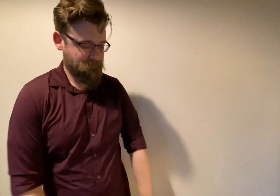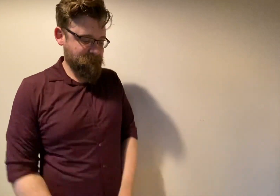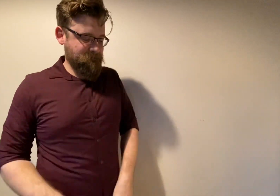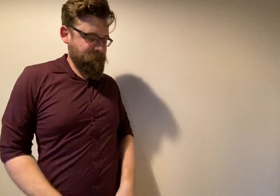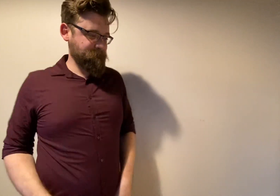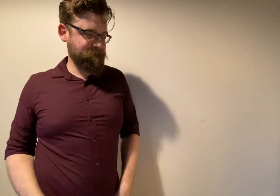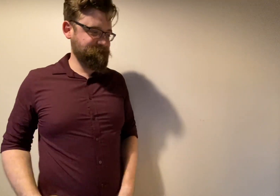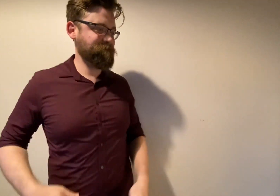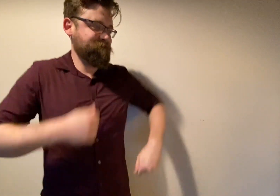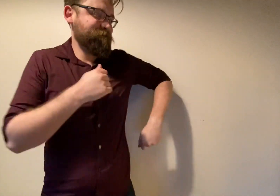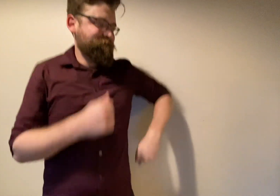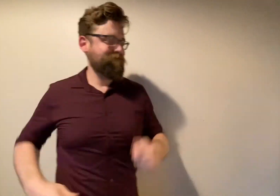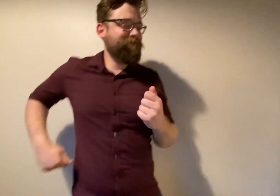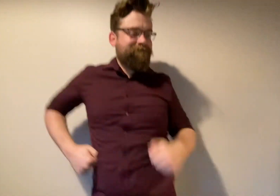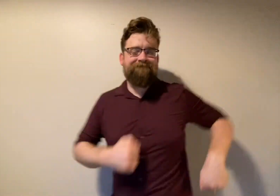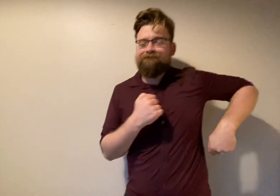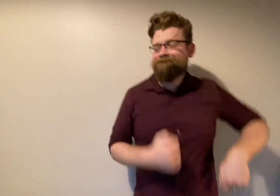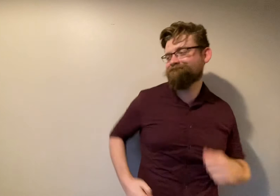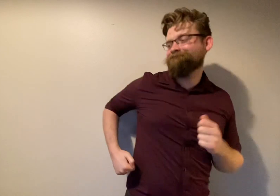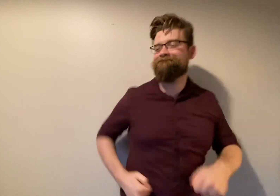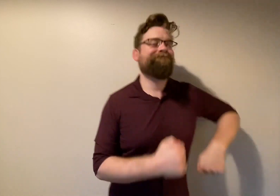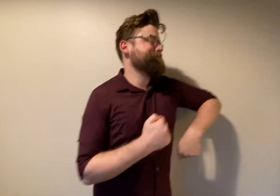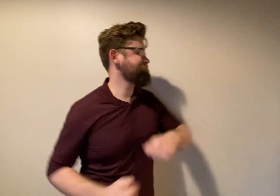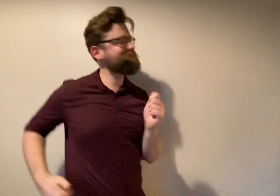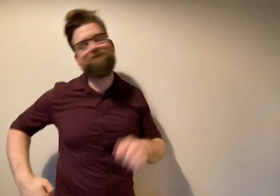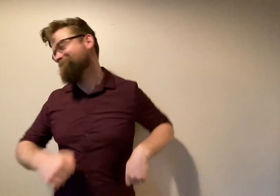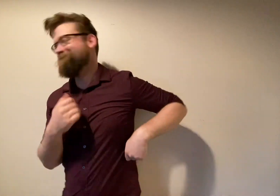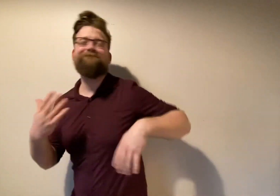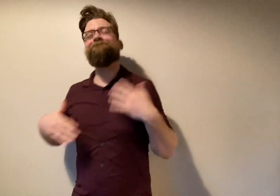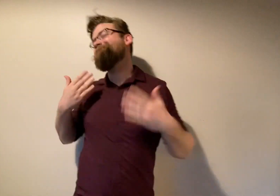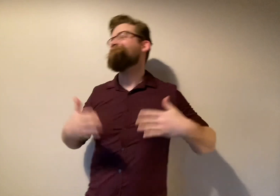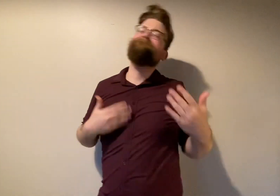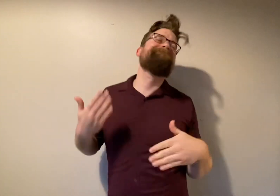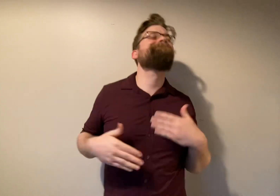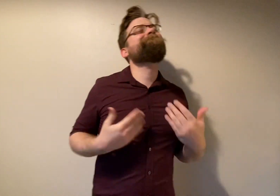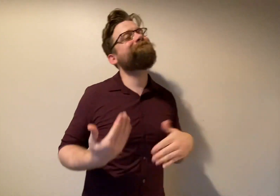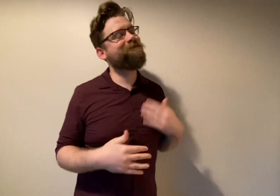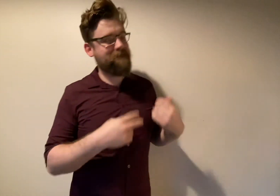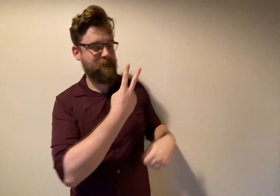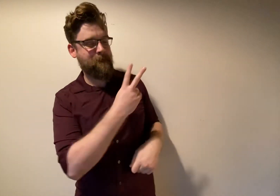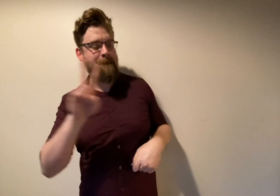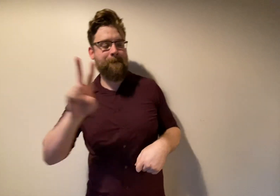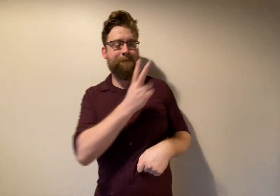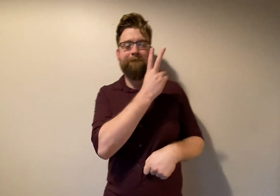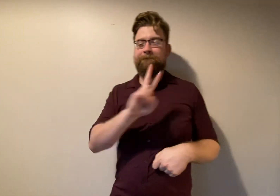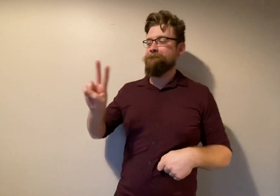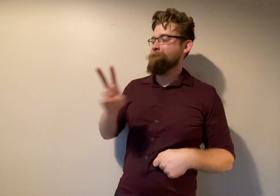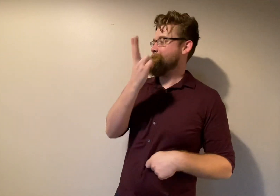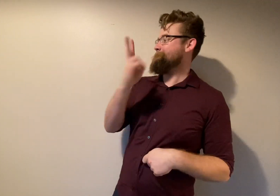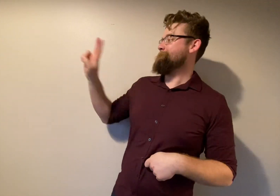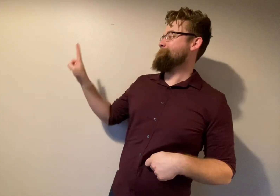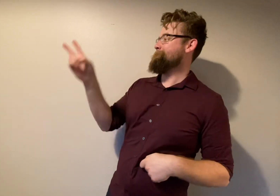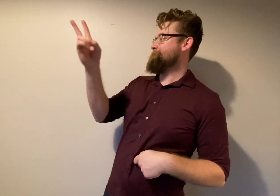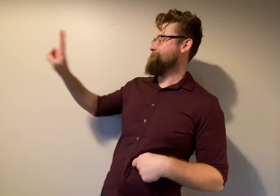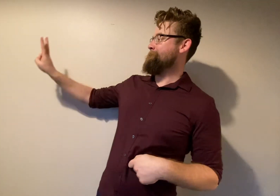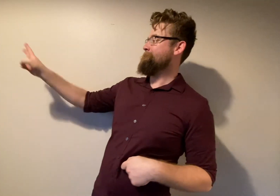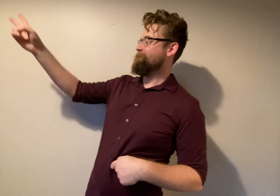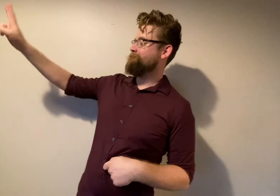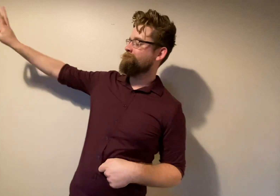sprang about as merry as could be, till at last they danced out the door and away over